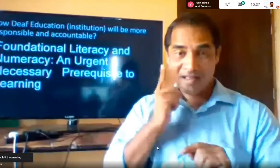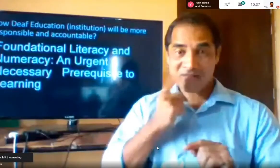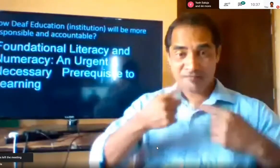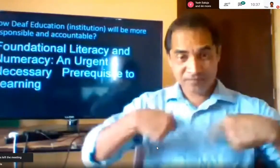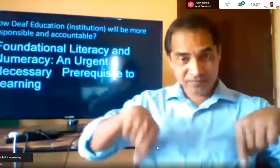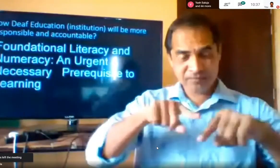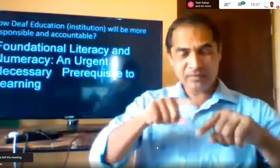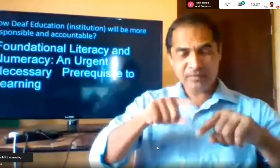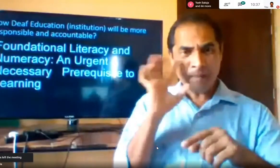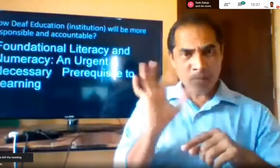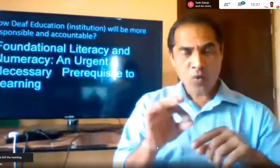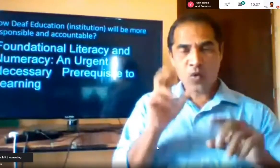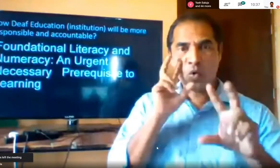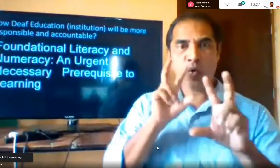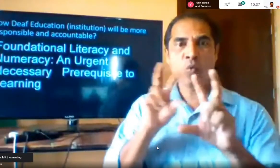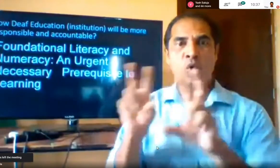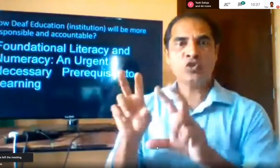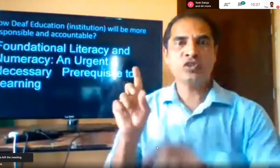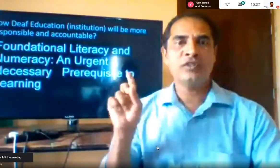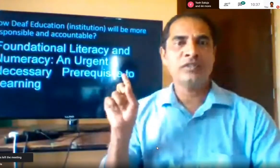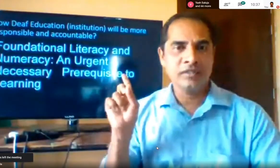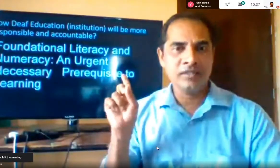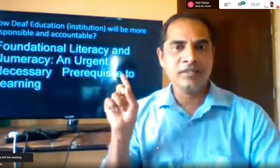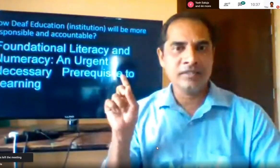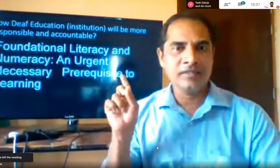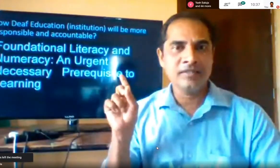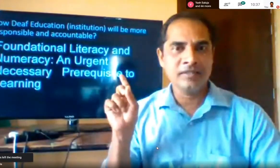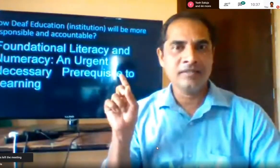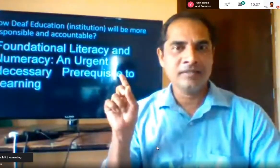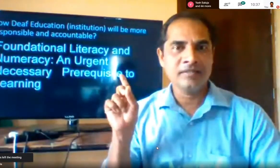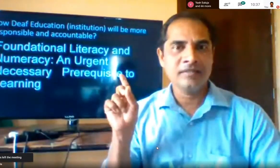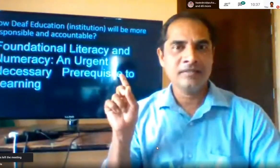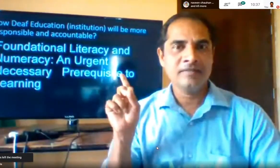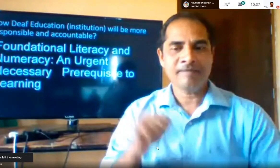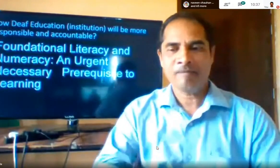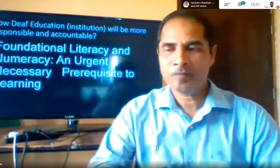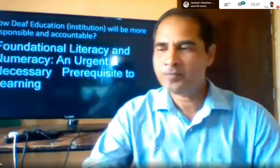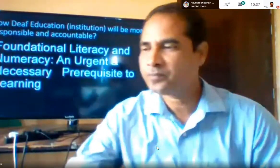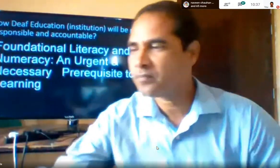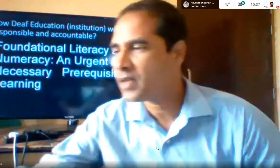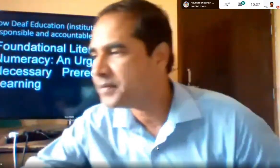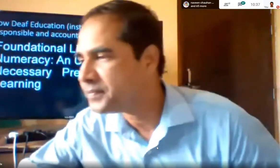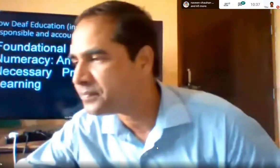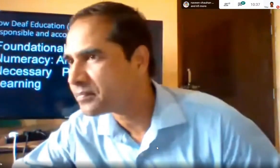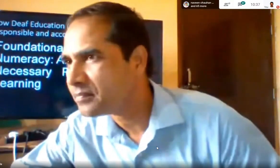maybe we are seeing like it's short, but we are focusing more on that.